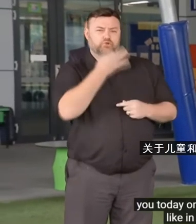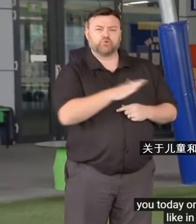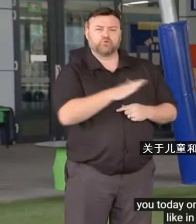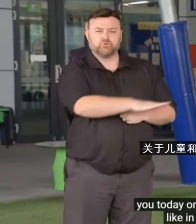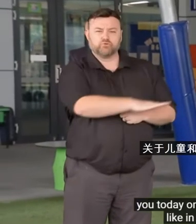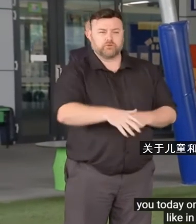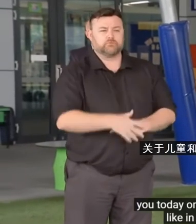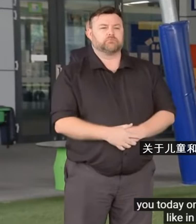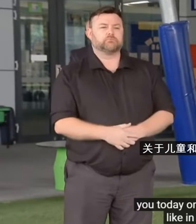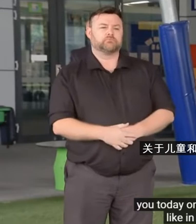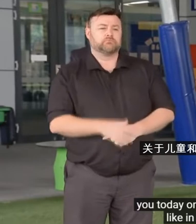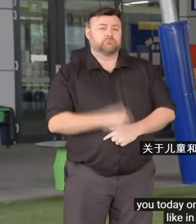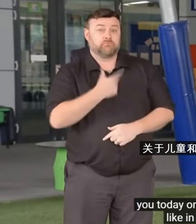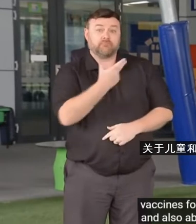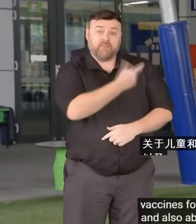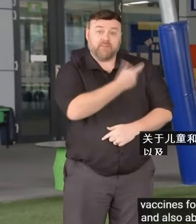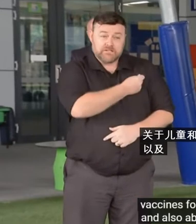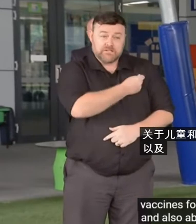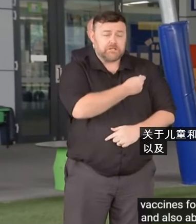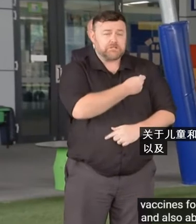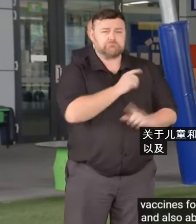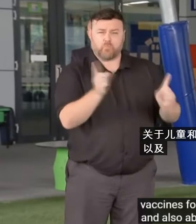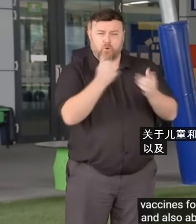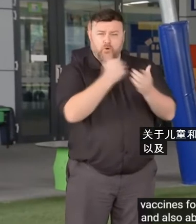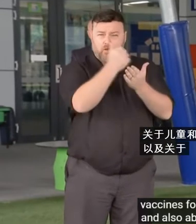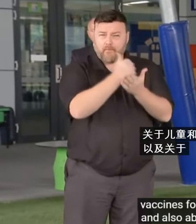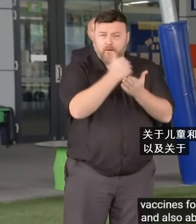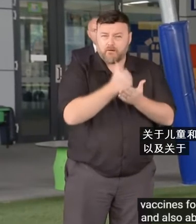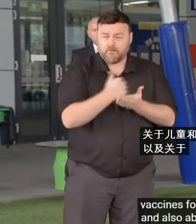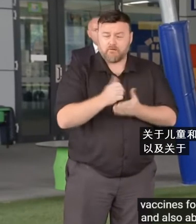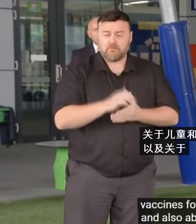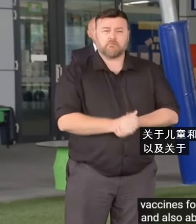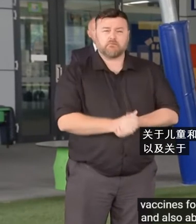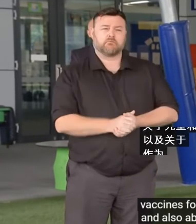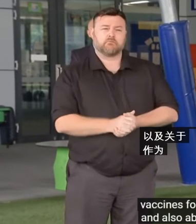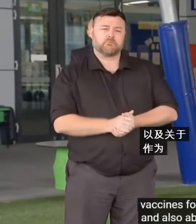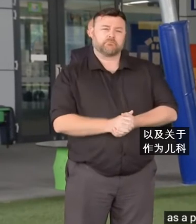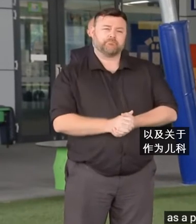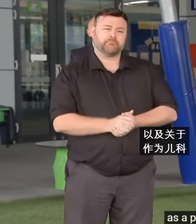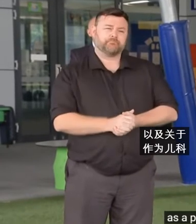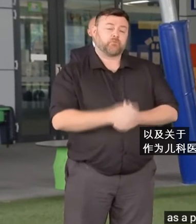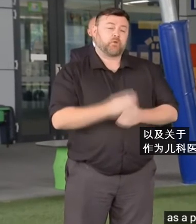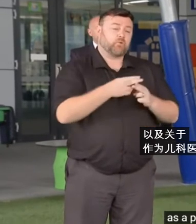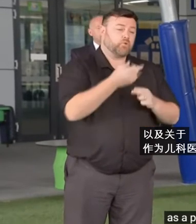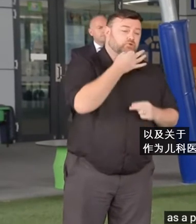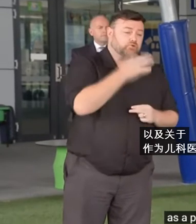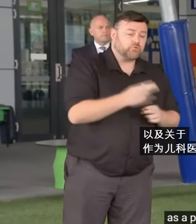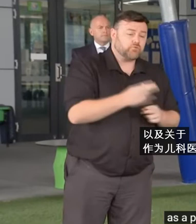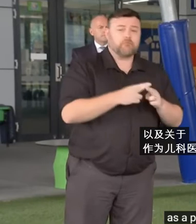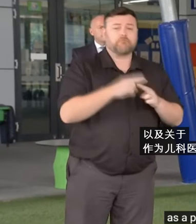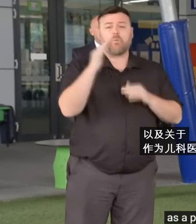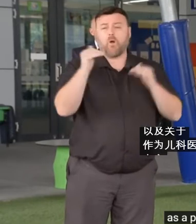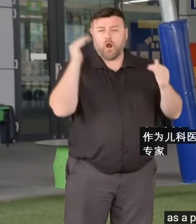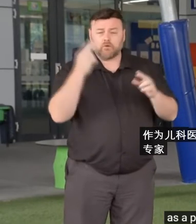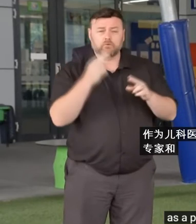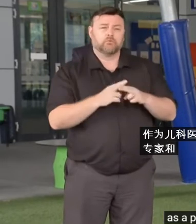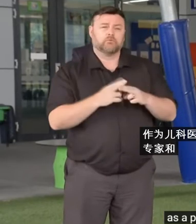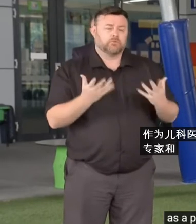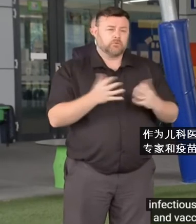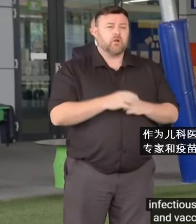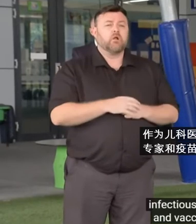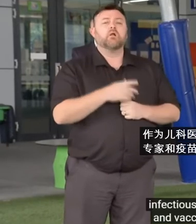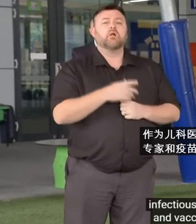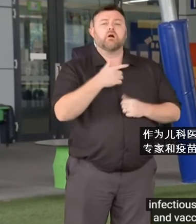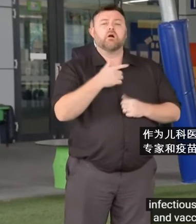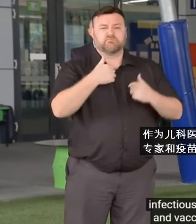vaccines for children and adults, and also about COVID in schools. As a paediatrician, an infectious disease